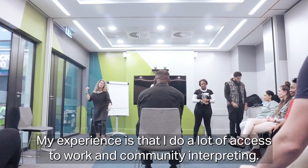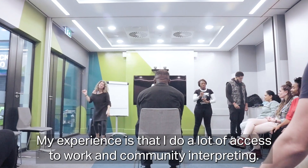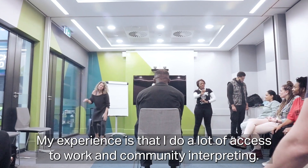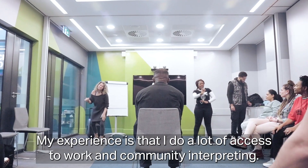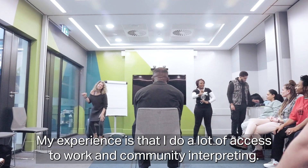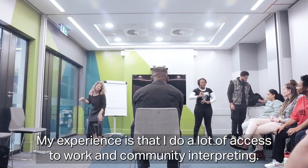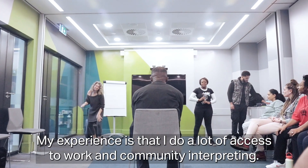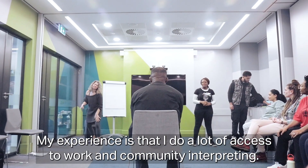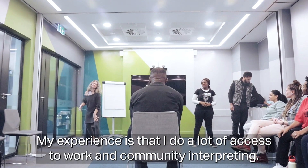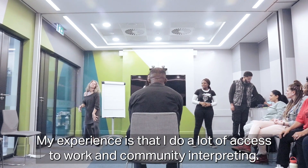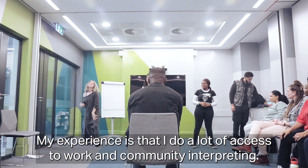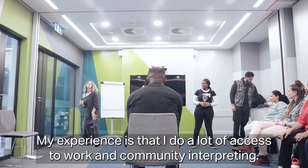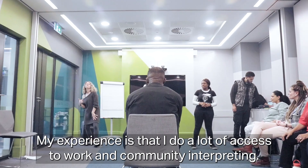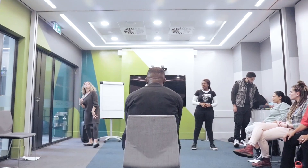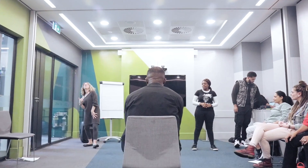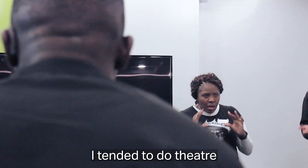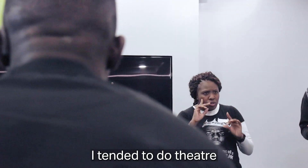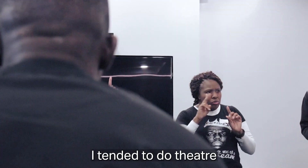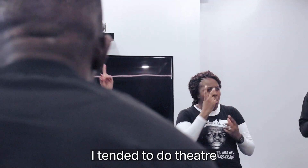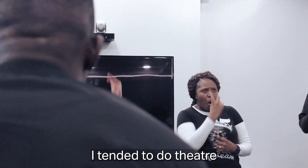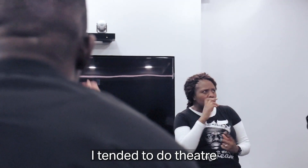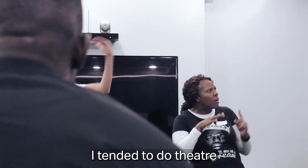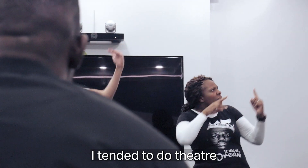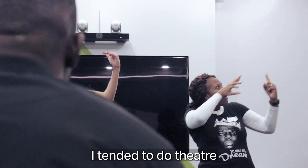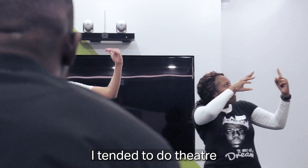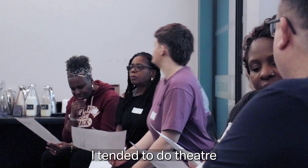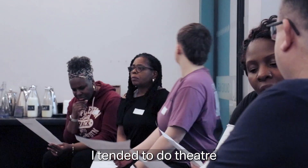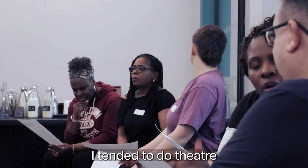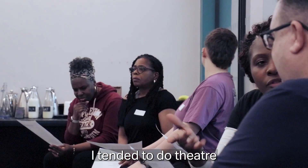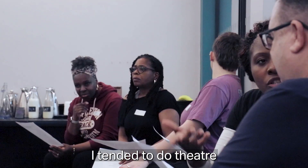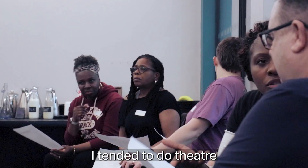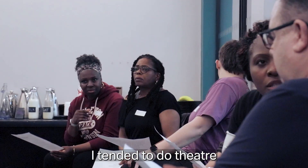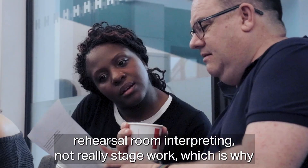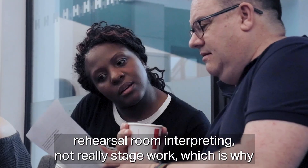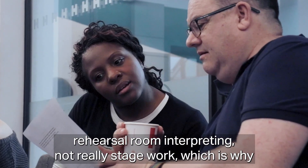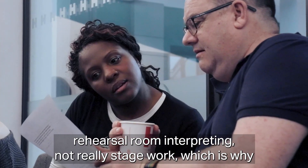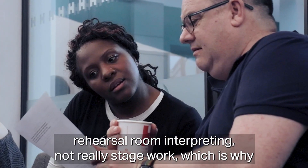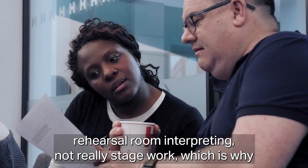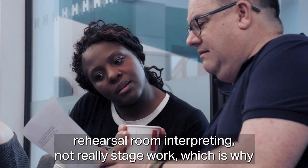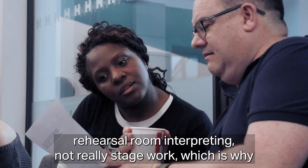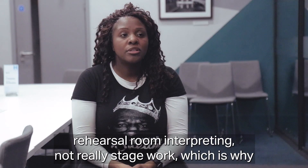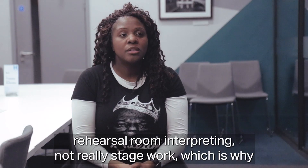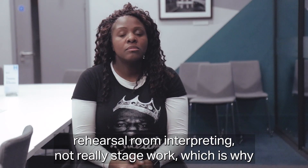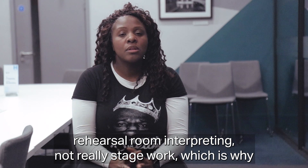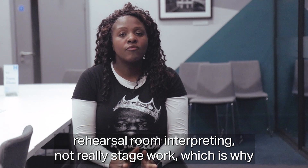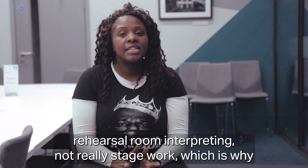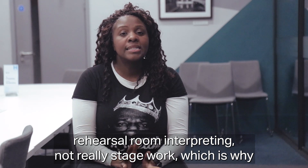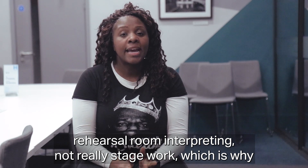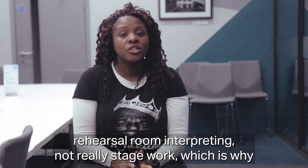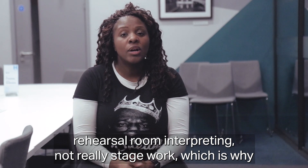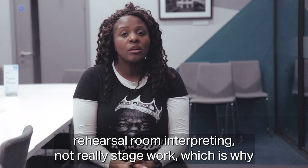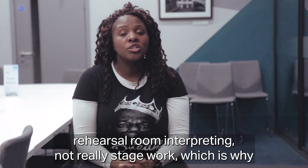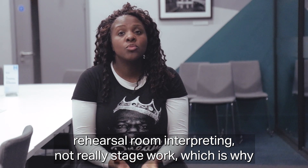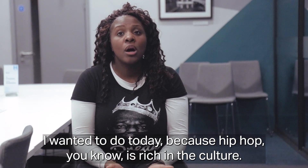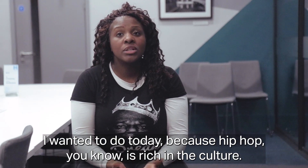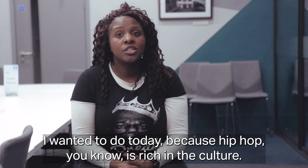work, community interpreting. I've tended to do theatre, rehearsal room interpreting, not really